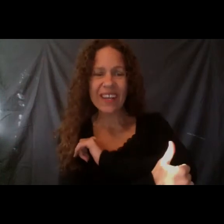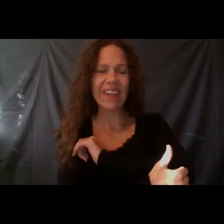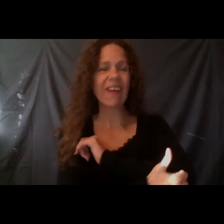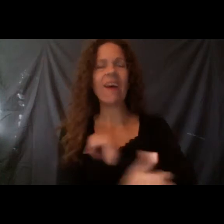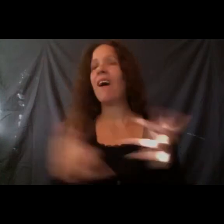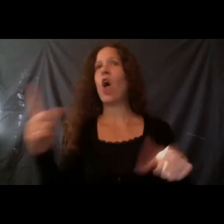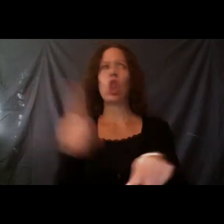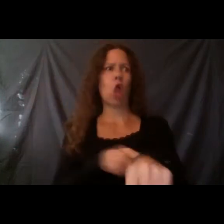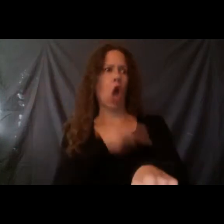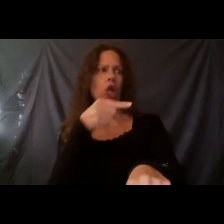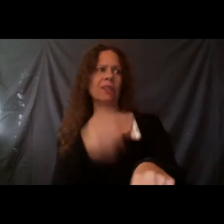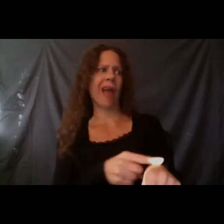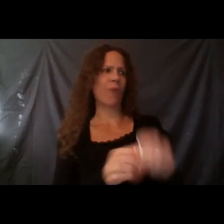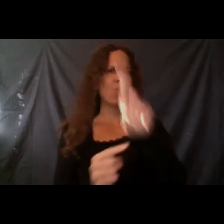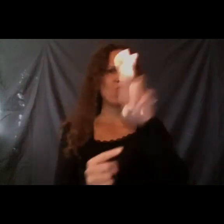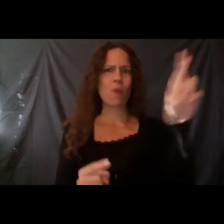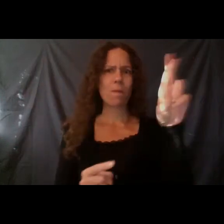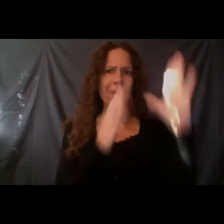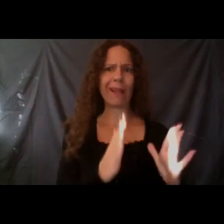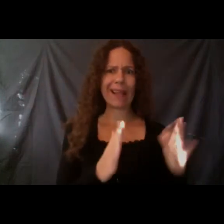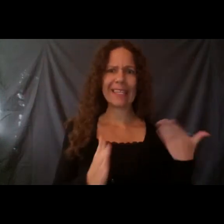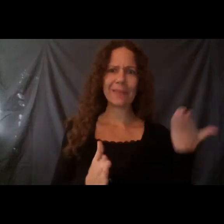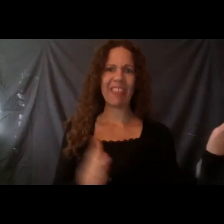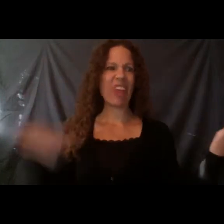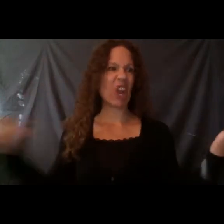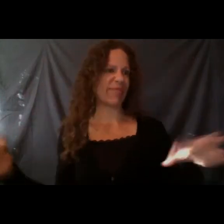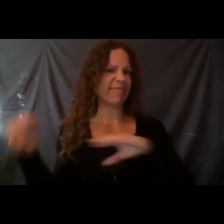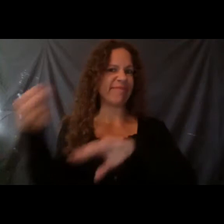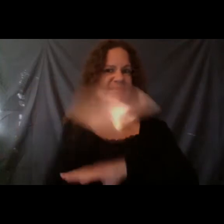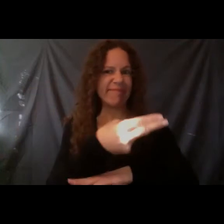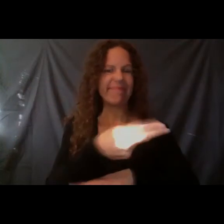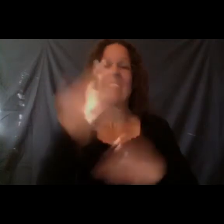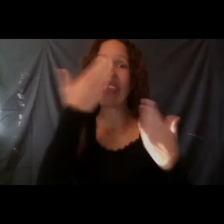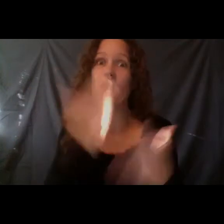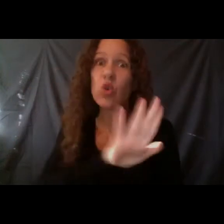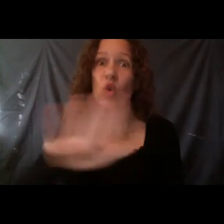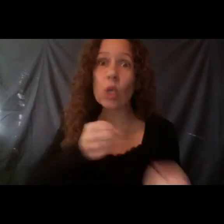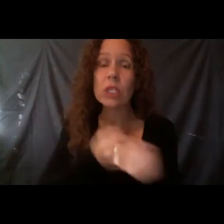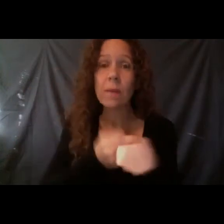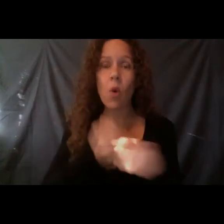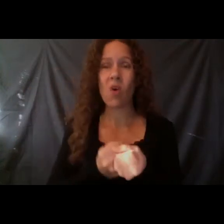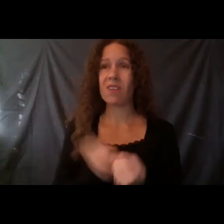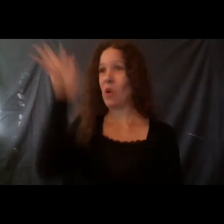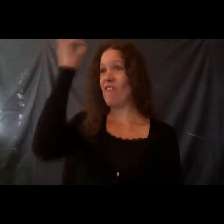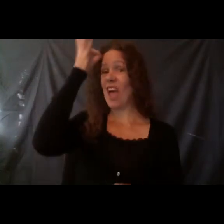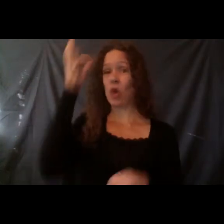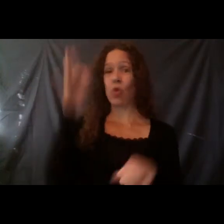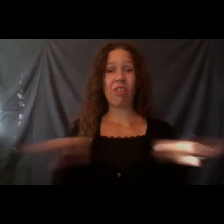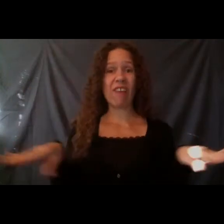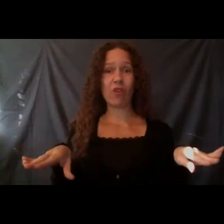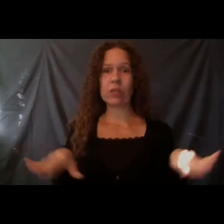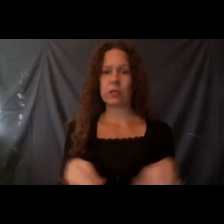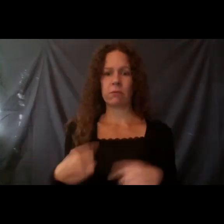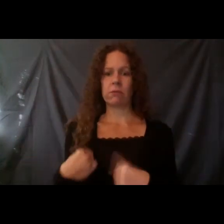longtime Republican incumbent, thanks to all your support. At the federal level, we all know we are just waking up from a 4-year nightmare since